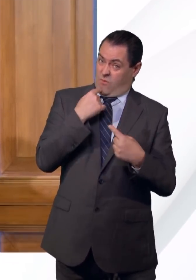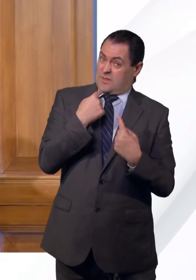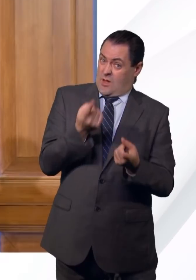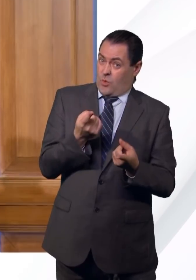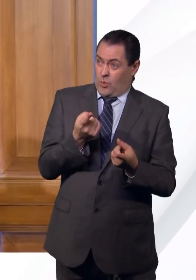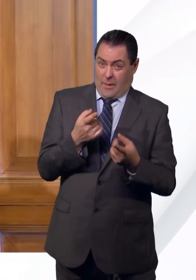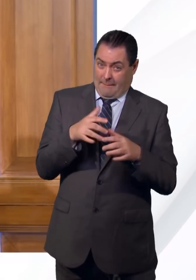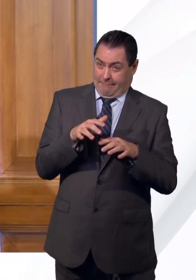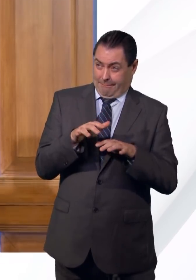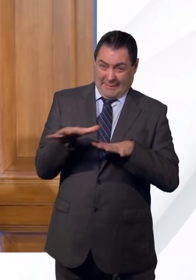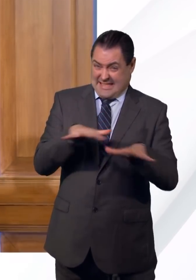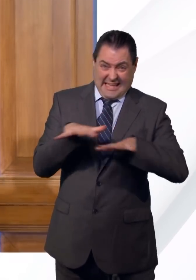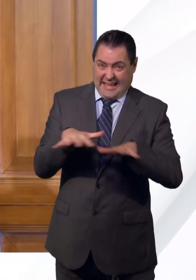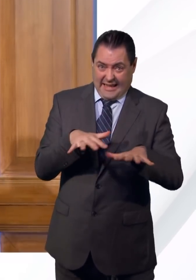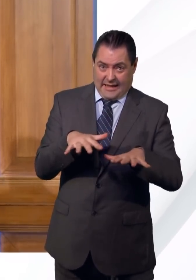Next slide, please.